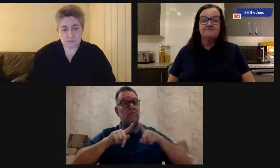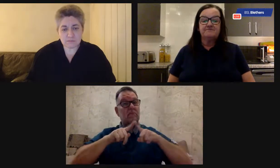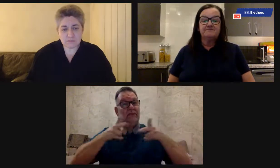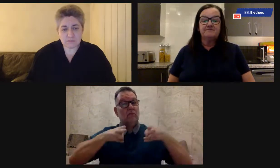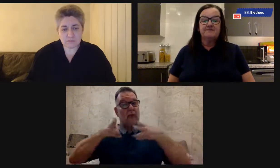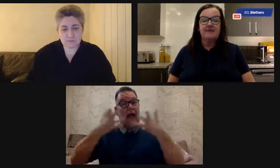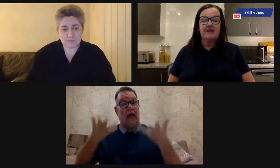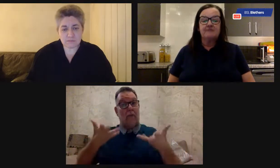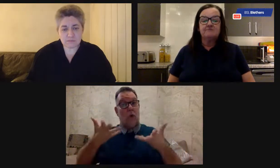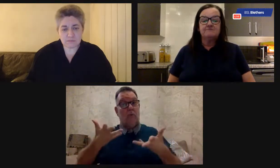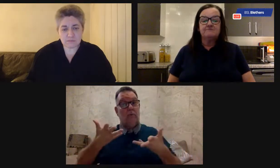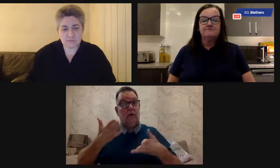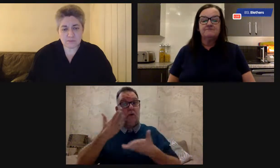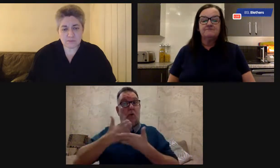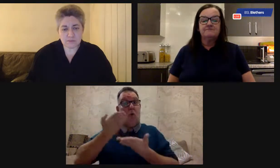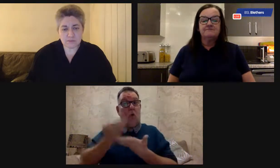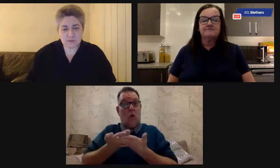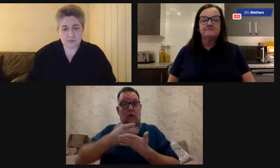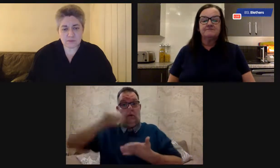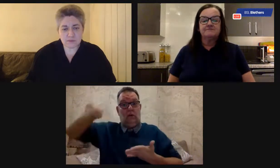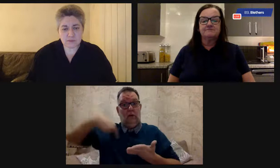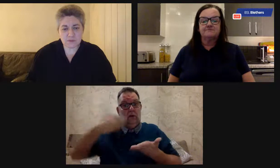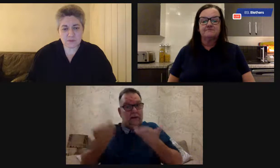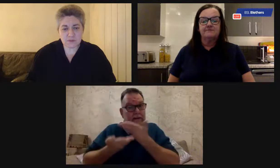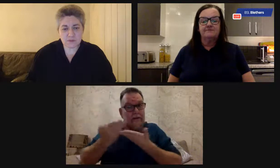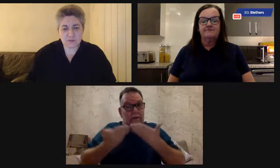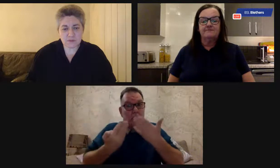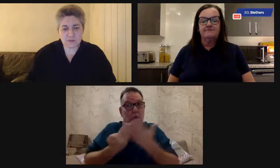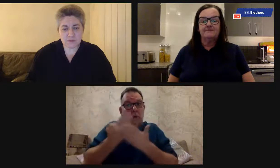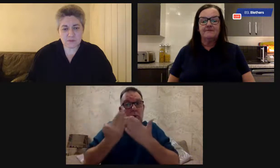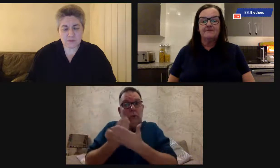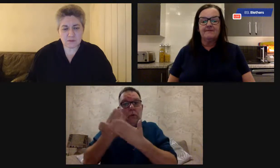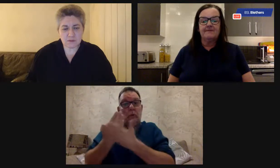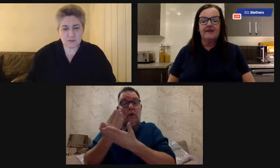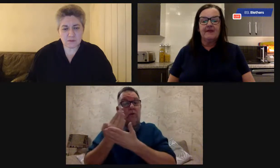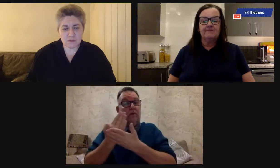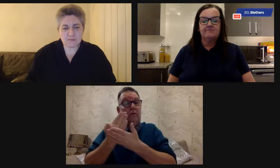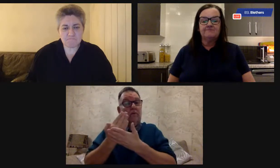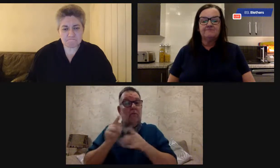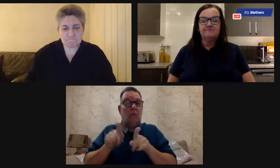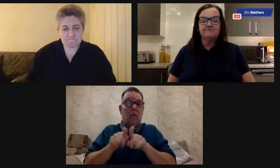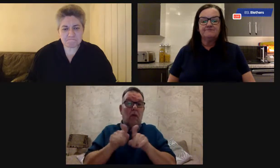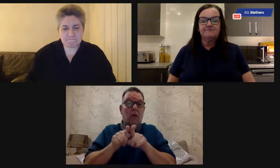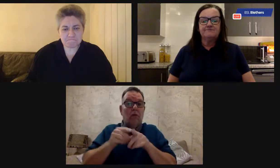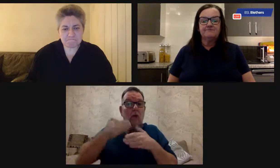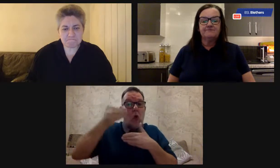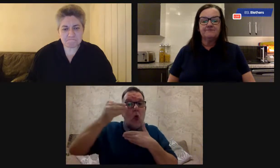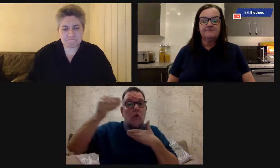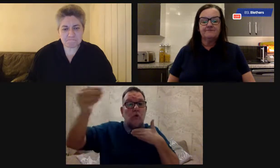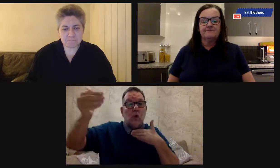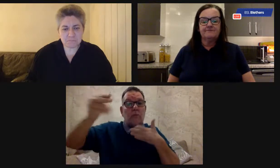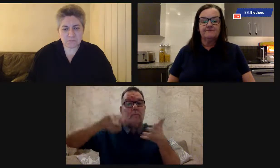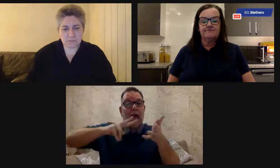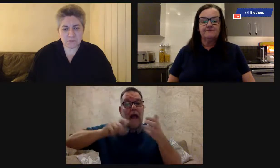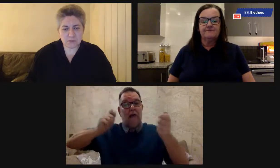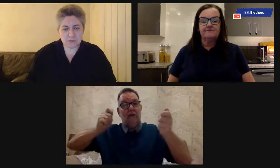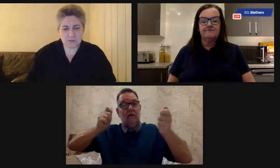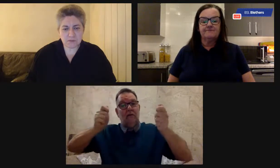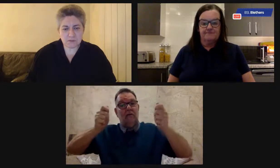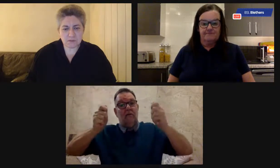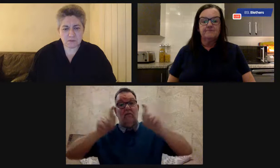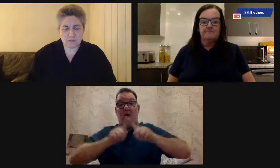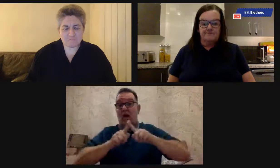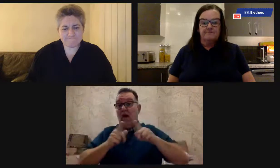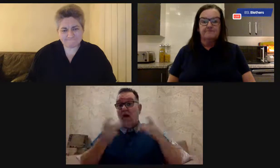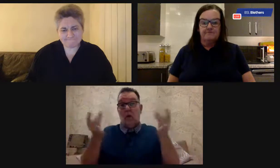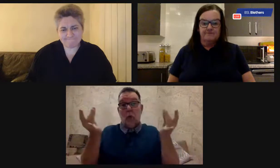idea. We've got lots and lots of ideas that we're all discussing um, to introduce sort